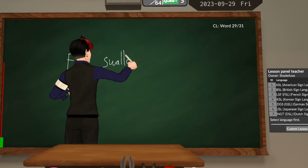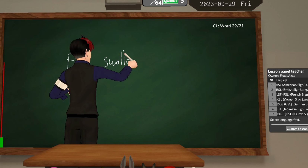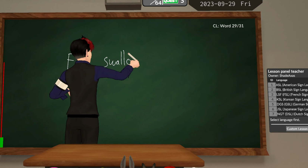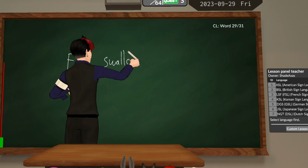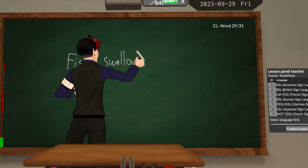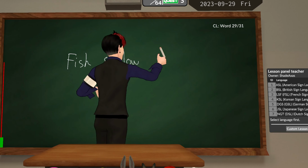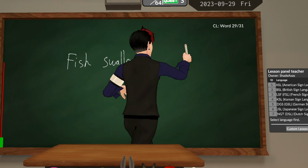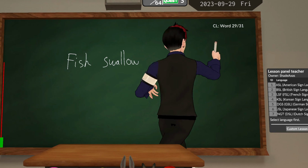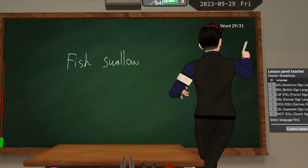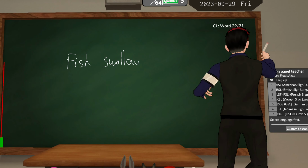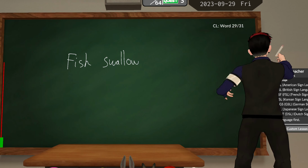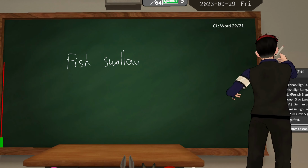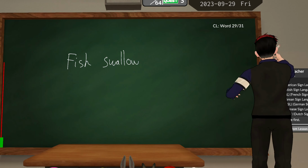like what it would be called.